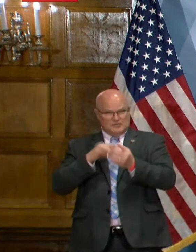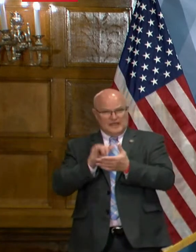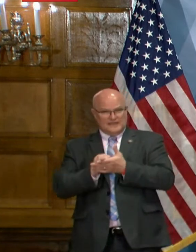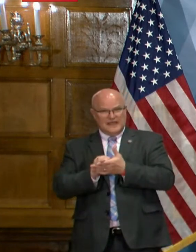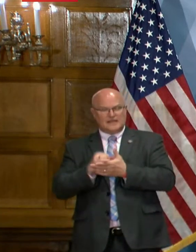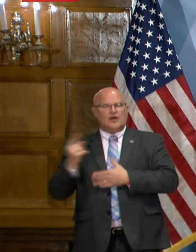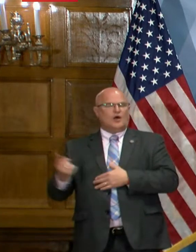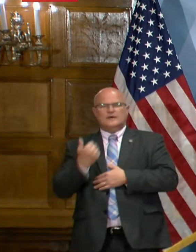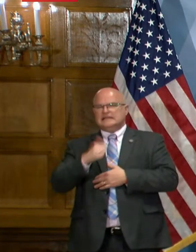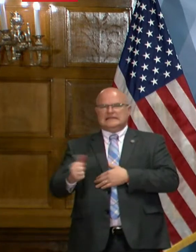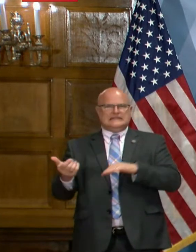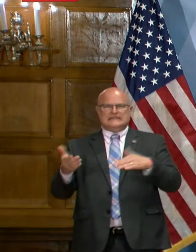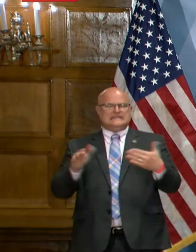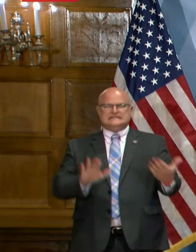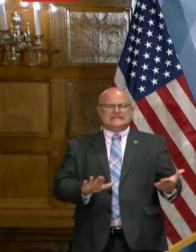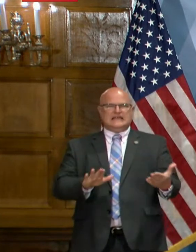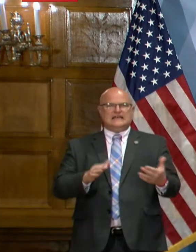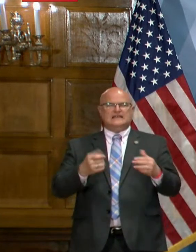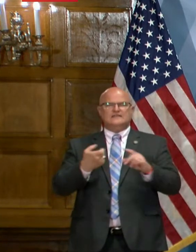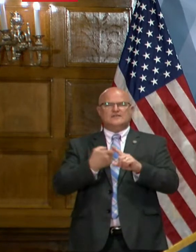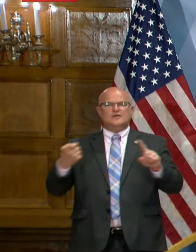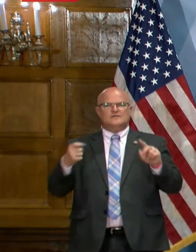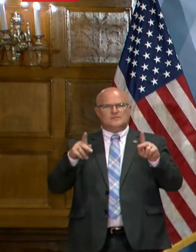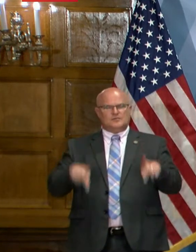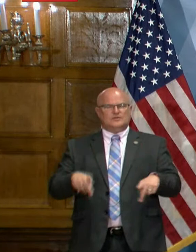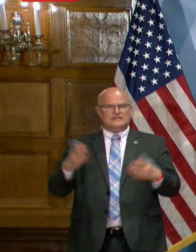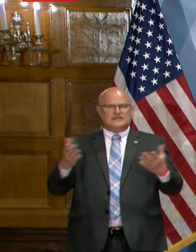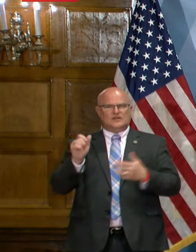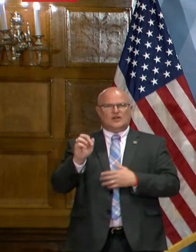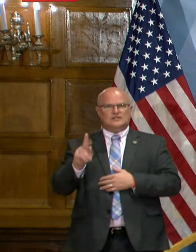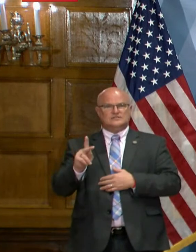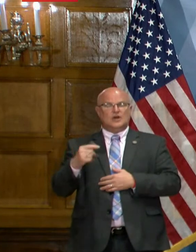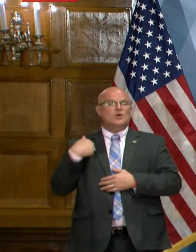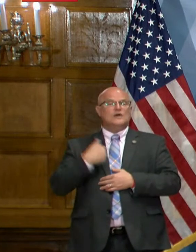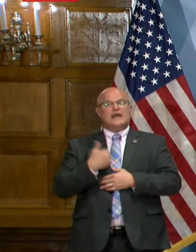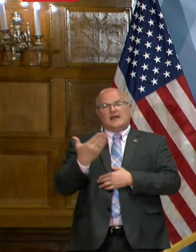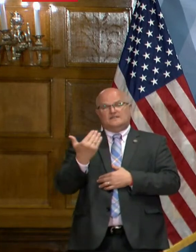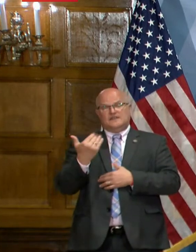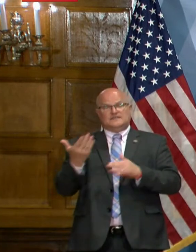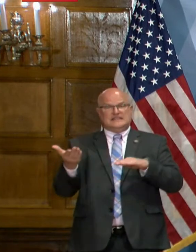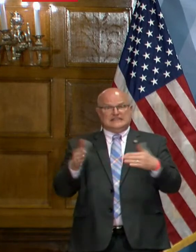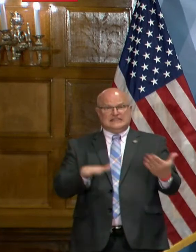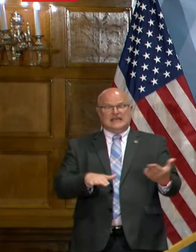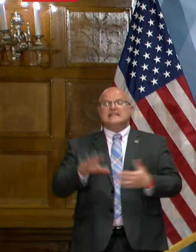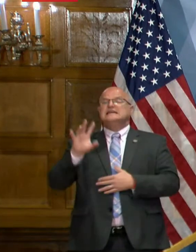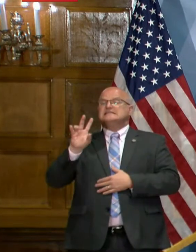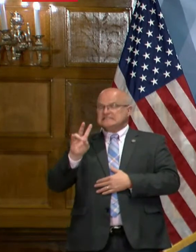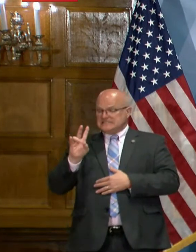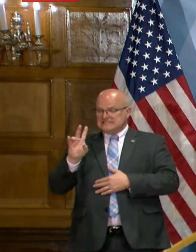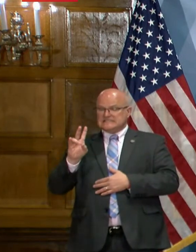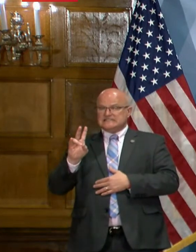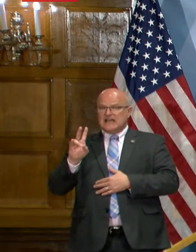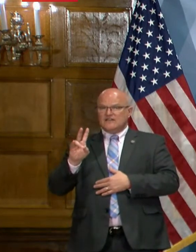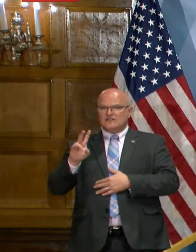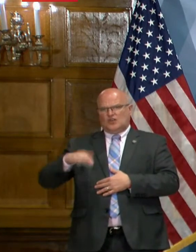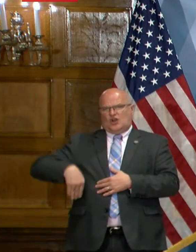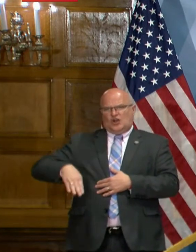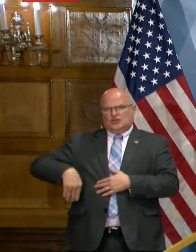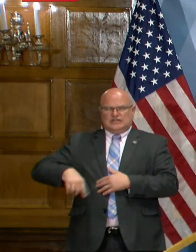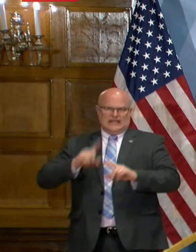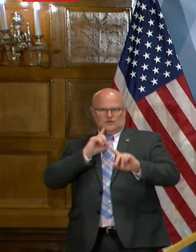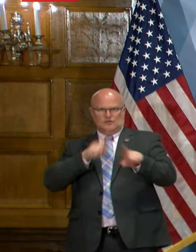as always, any death in our Kansan. We did have 15 deaths. 7 of those, he is correct, 7 of those are